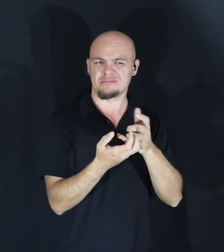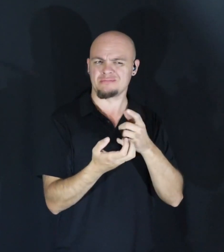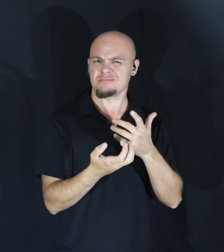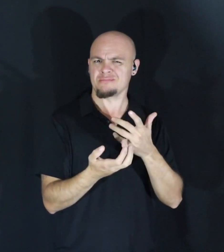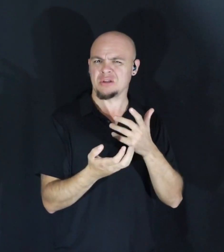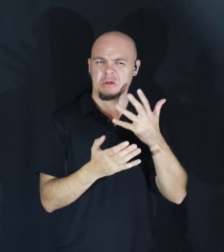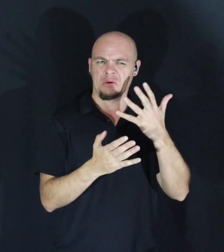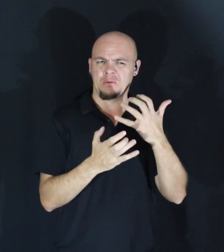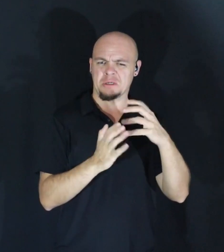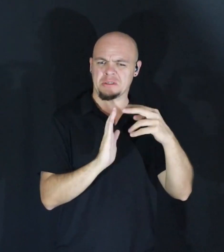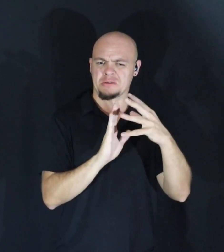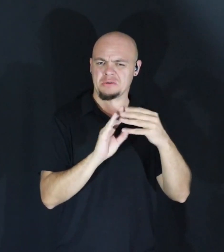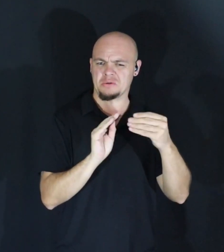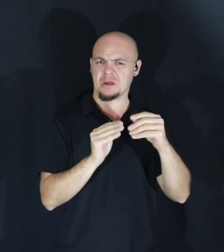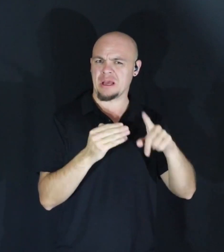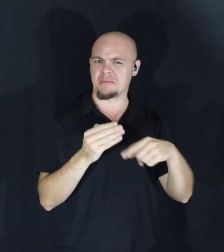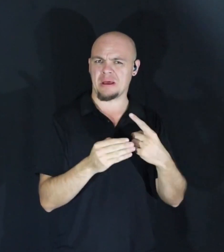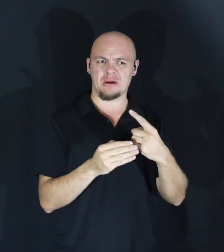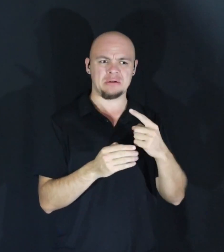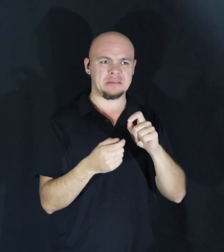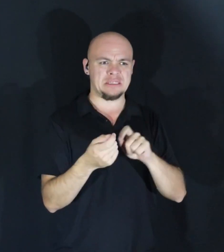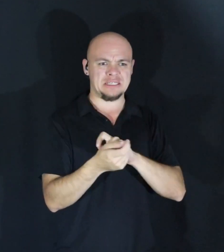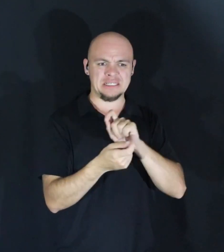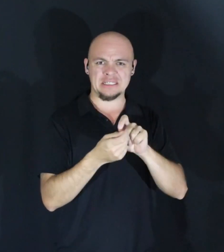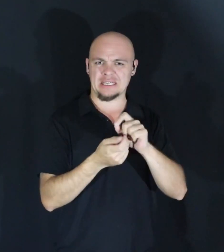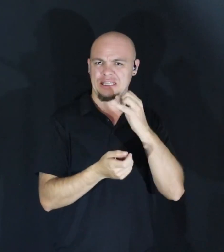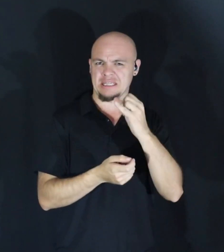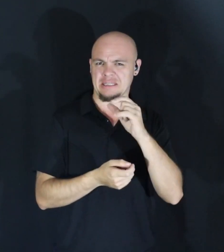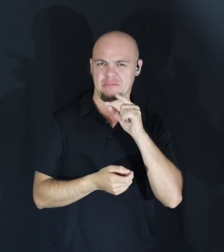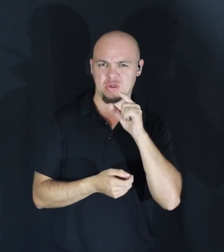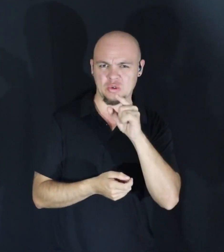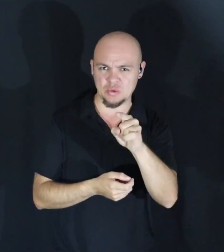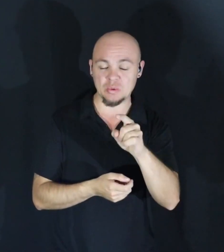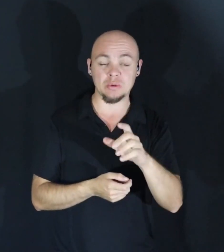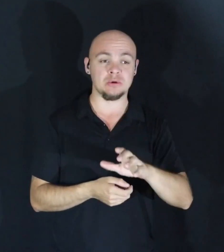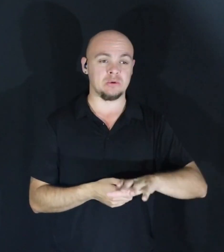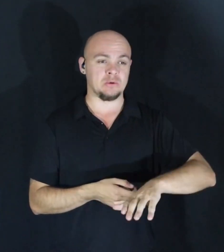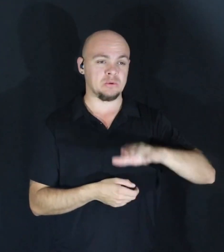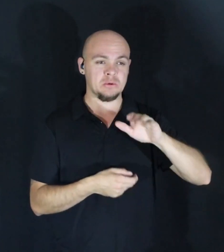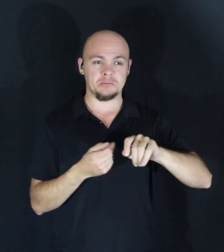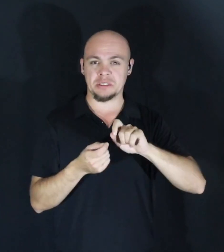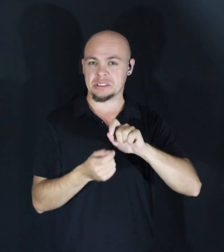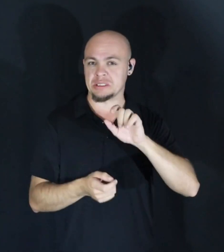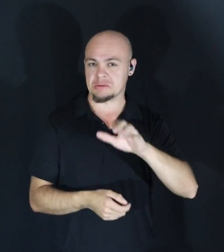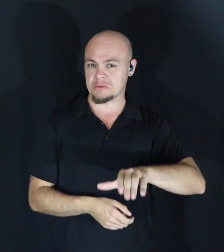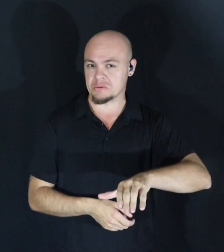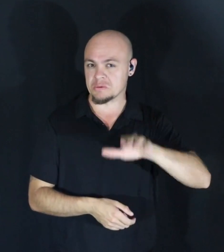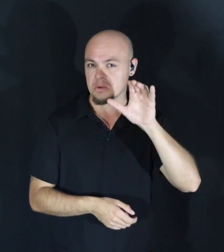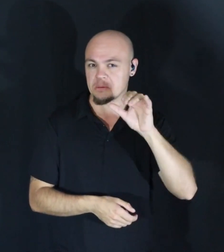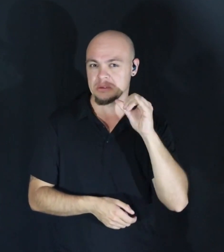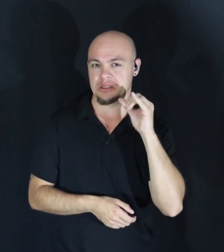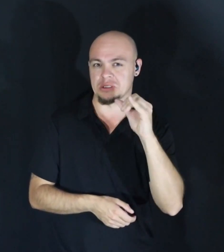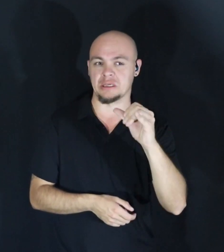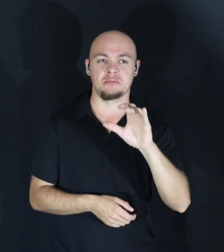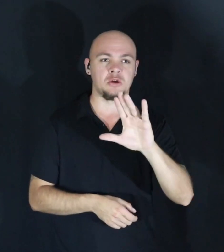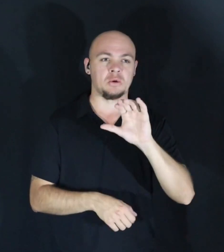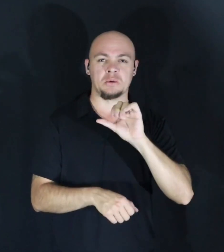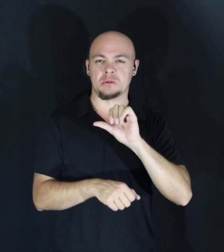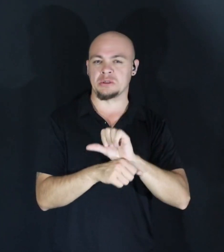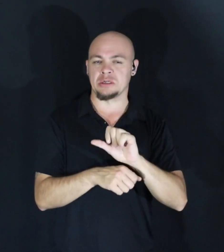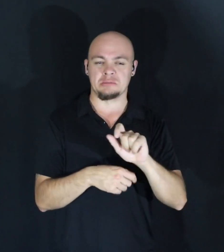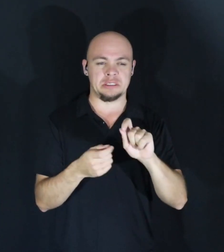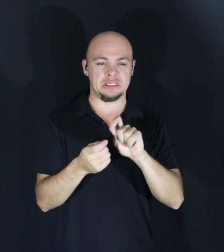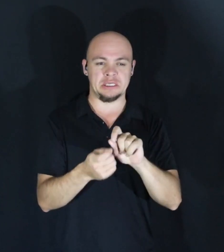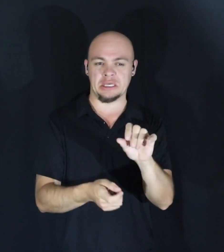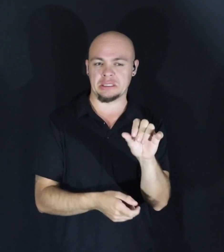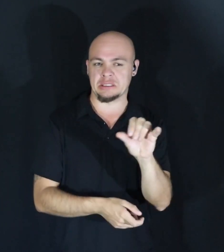read stories about people exactly like you, who grew up exactly like you did, who have the job you do? I